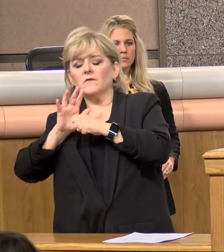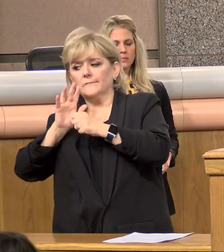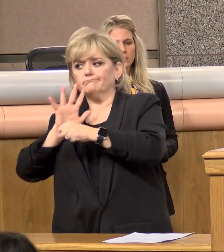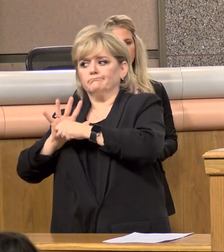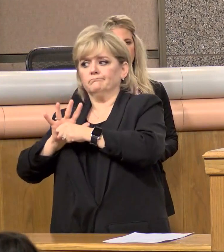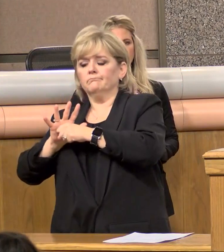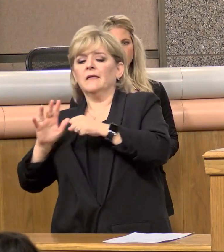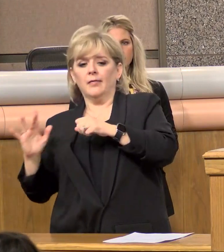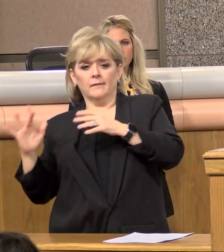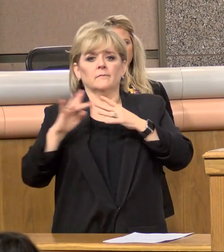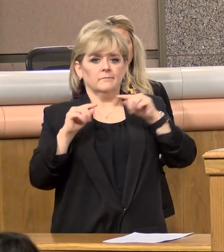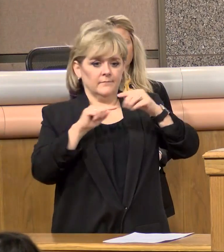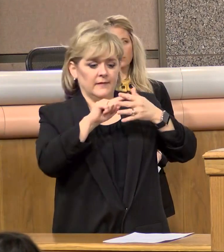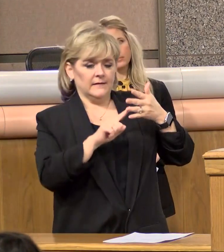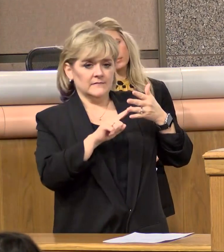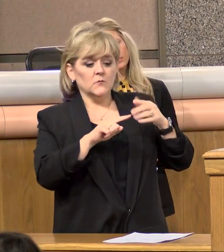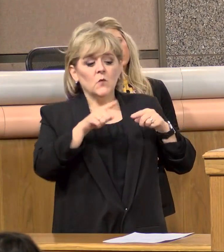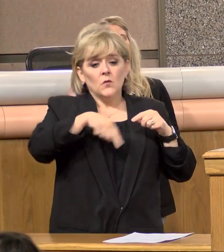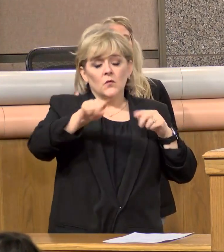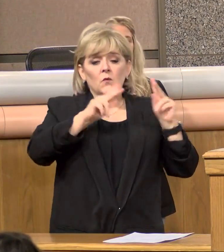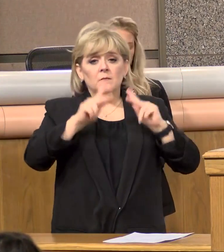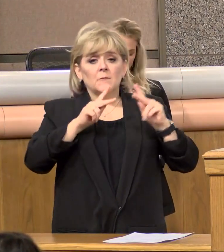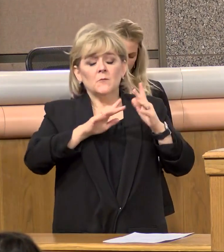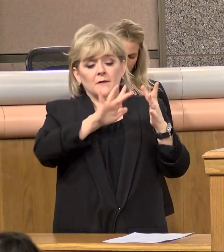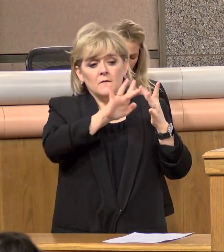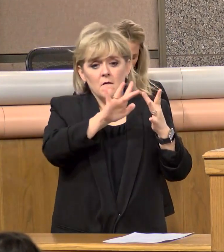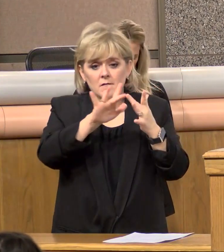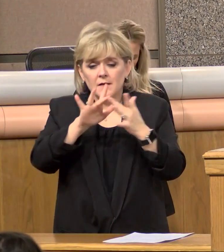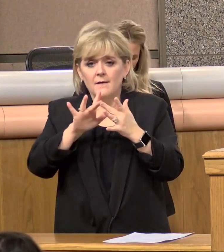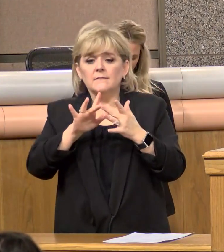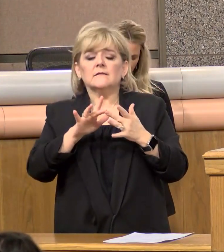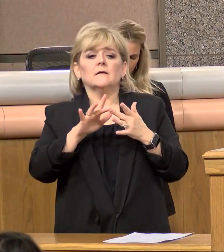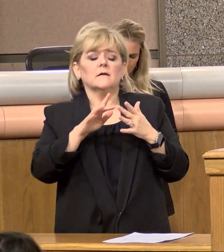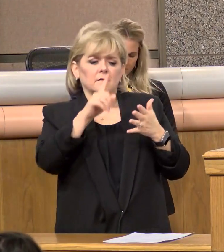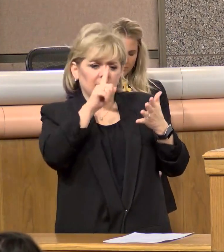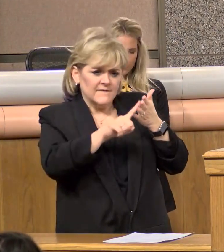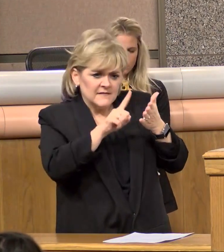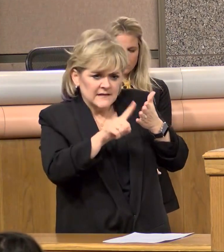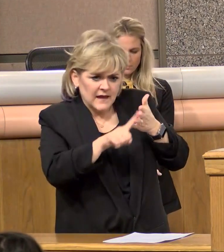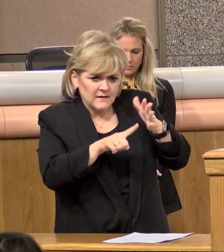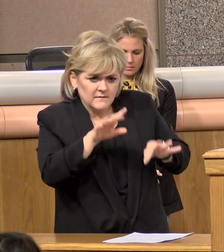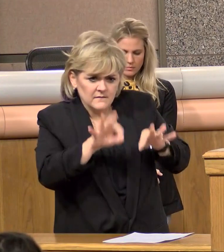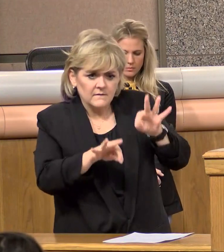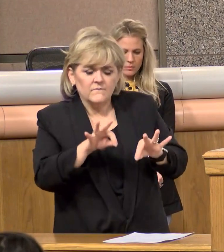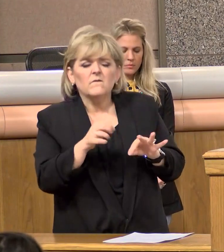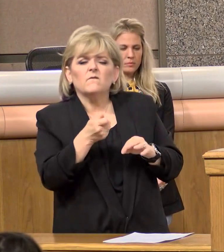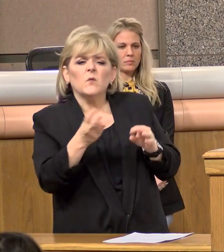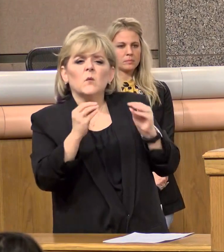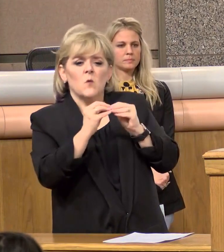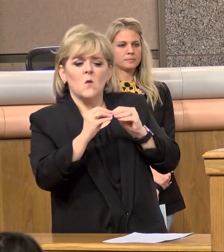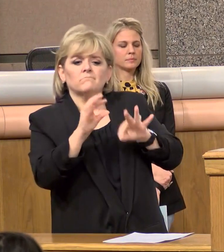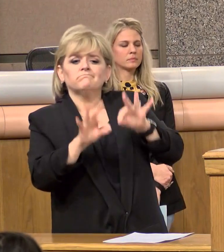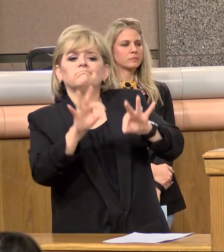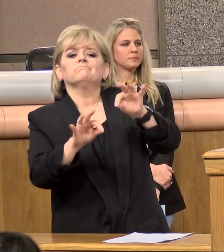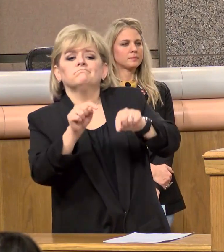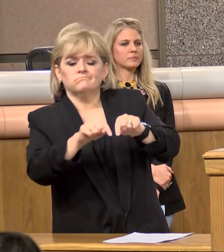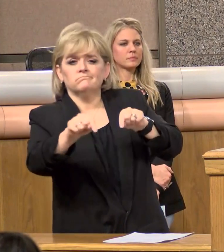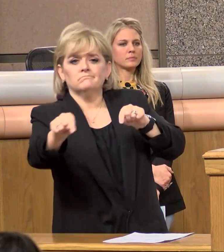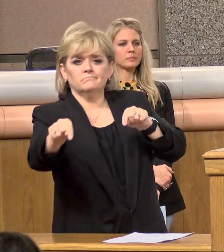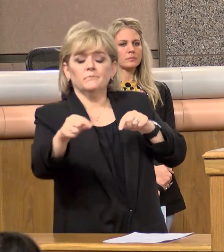being contacted by the health department or being contacted by a case has allowed us to identify additional cases in the community. And